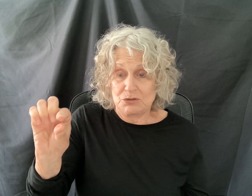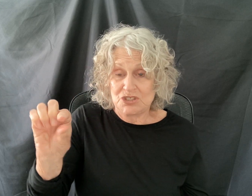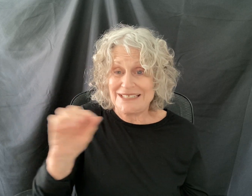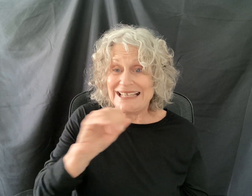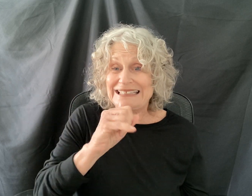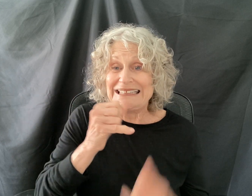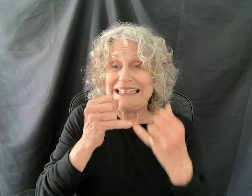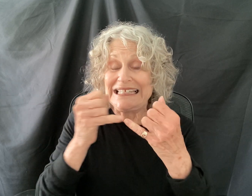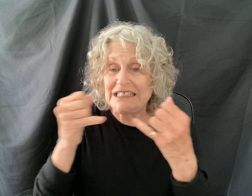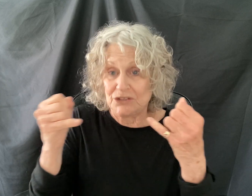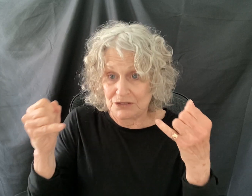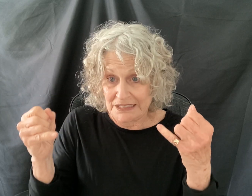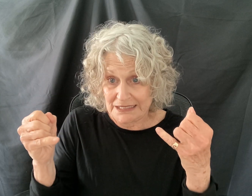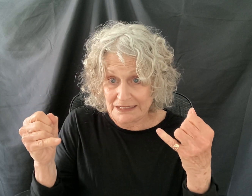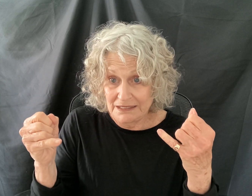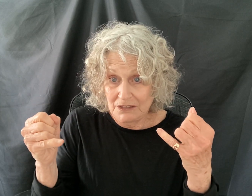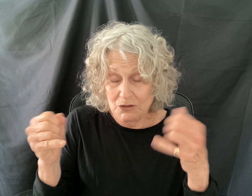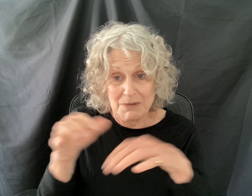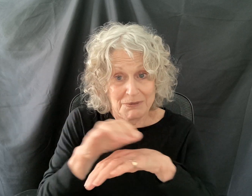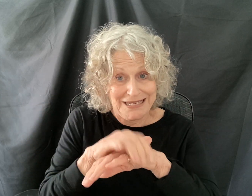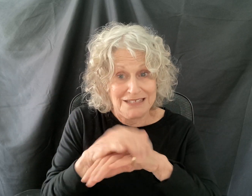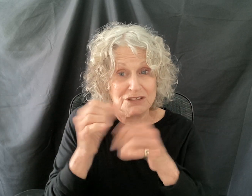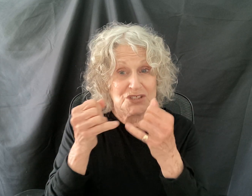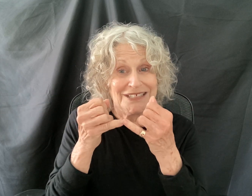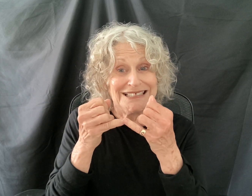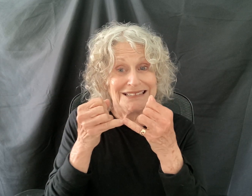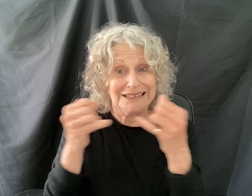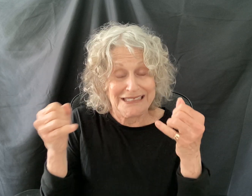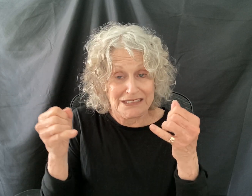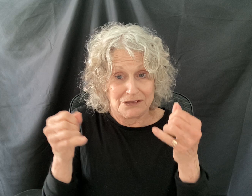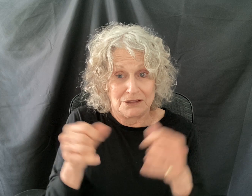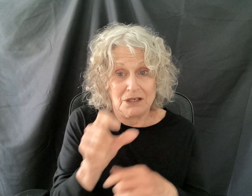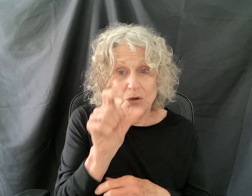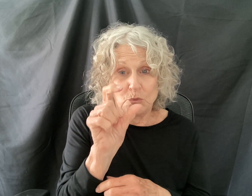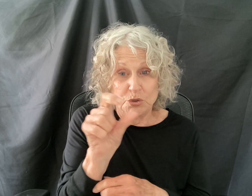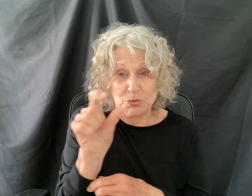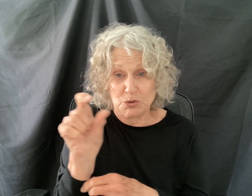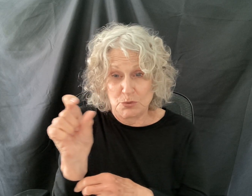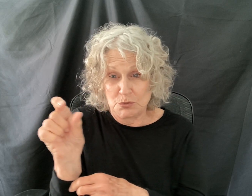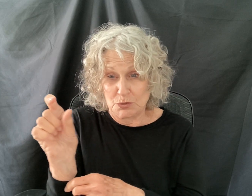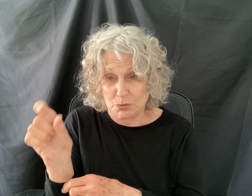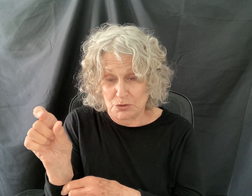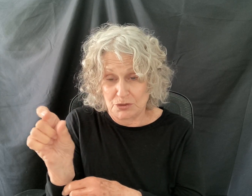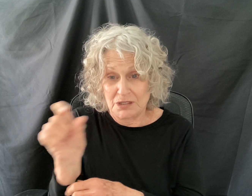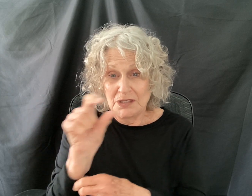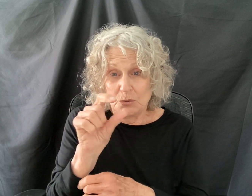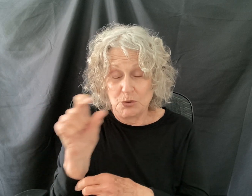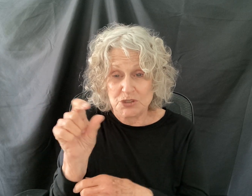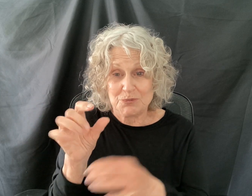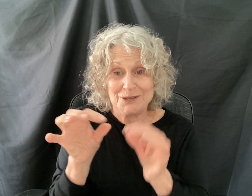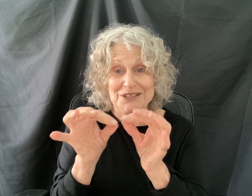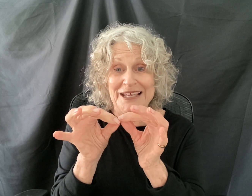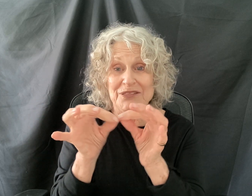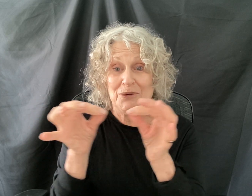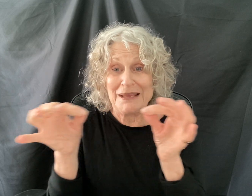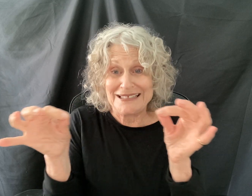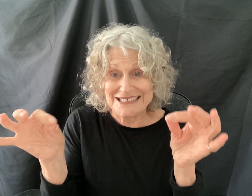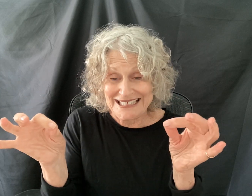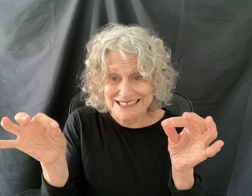D-O-G linearly. Remember, English is linear. Word, word, word, word, word. Words put together make